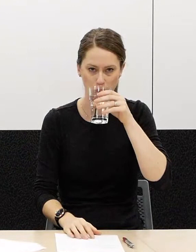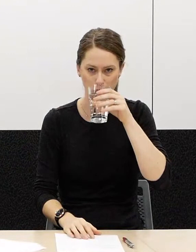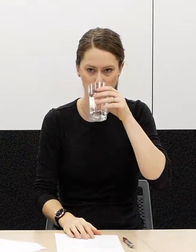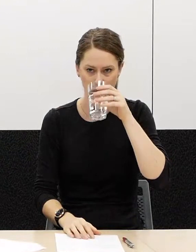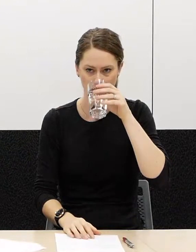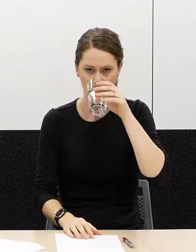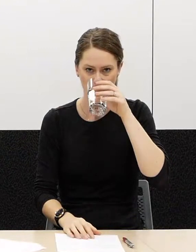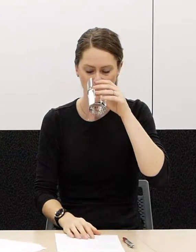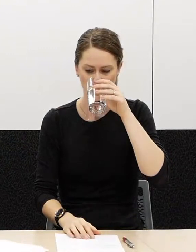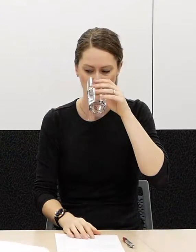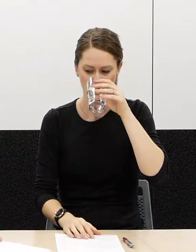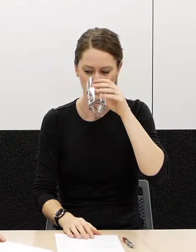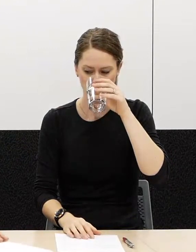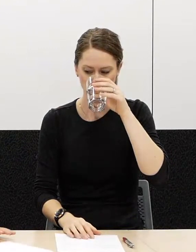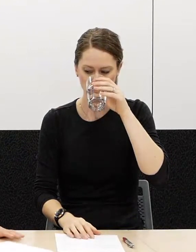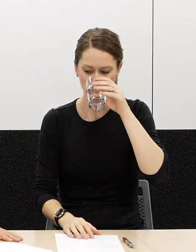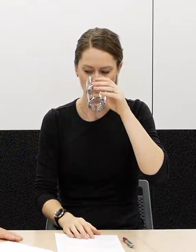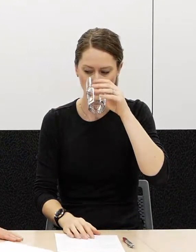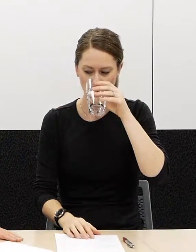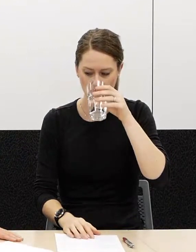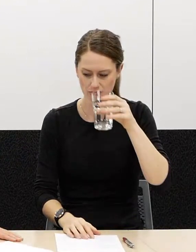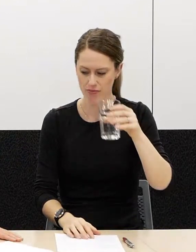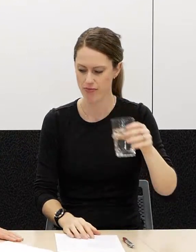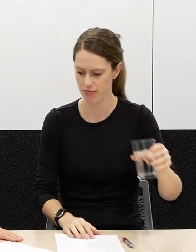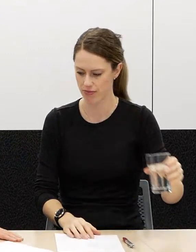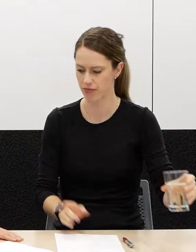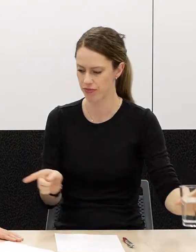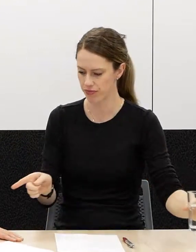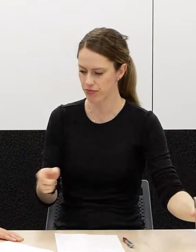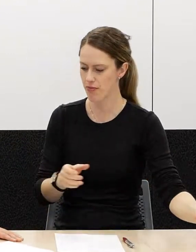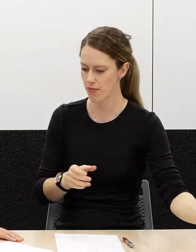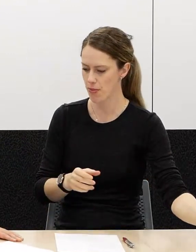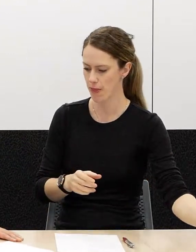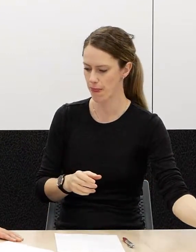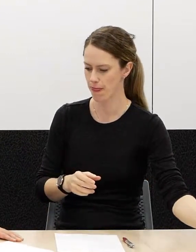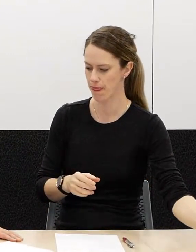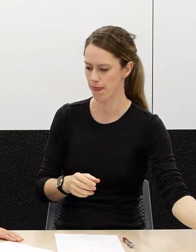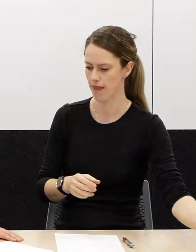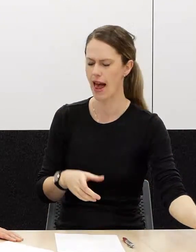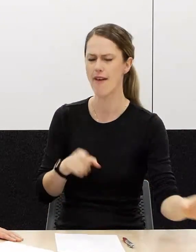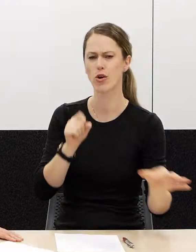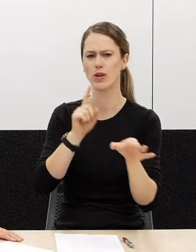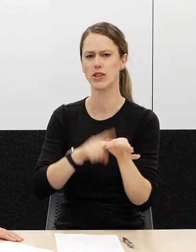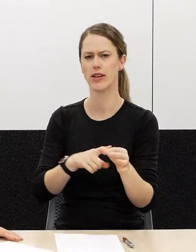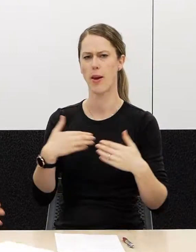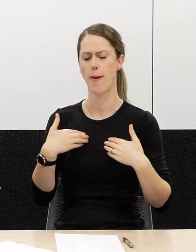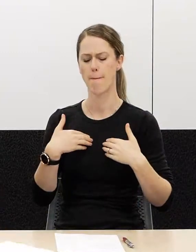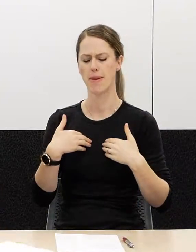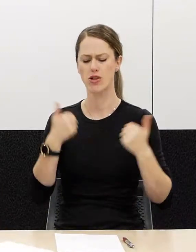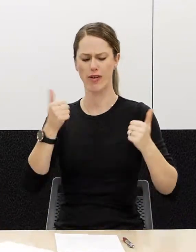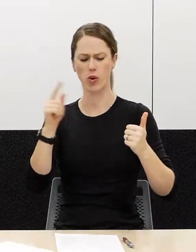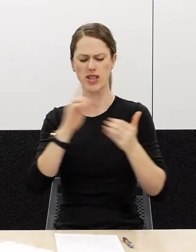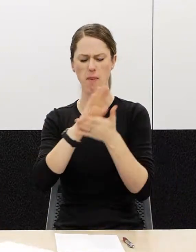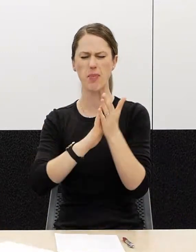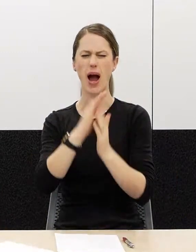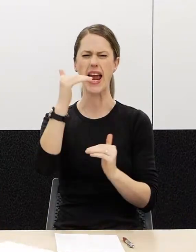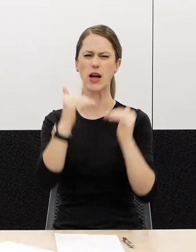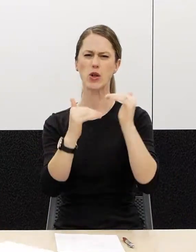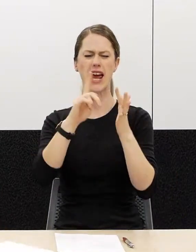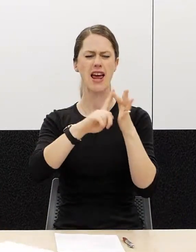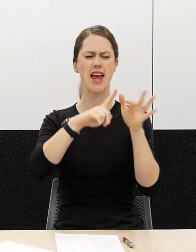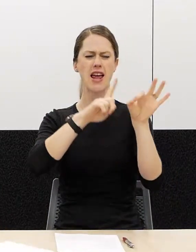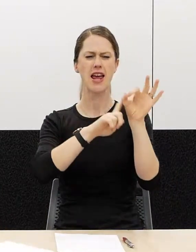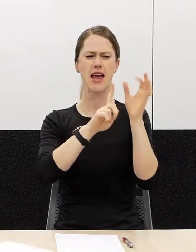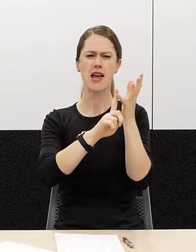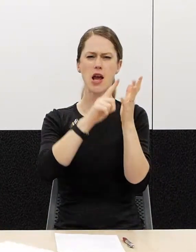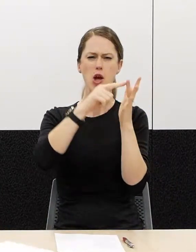So we have got a question about what does the ministry mean by equity? So some groups, as we've already talked about,